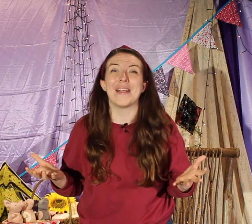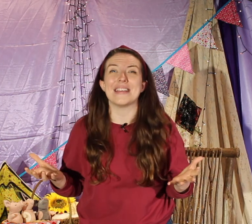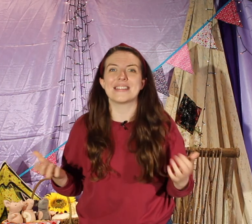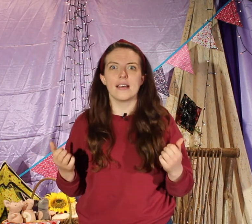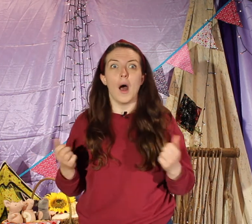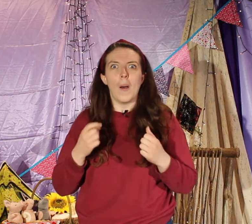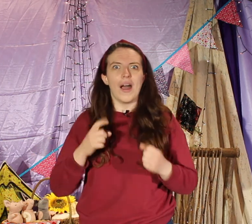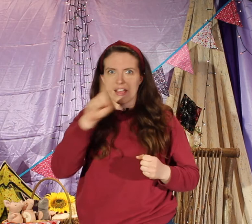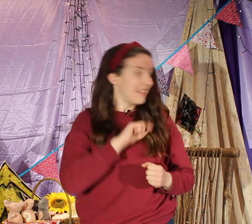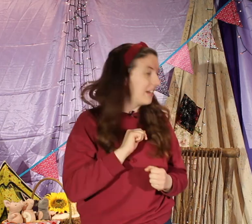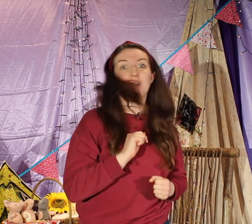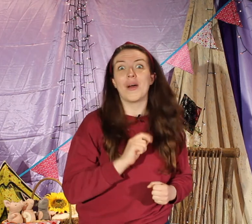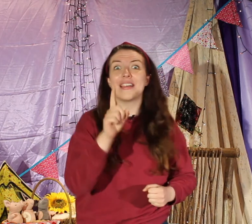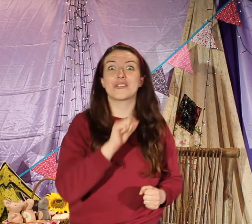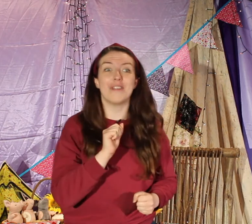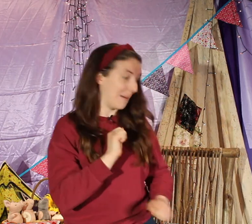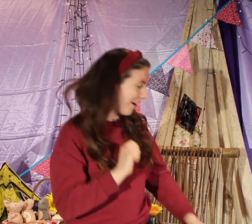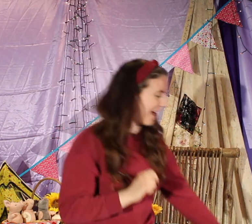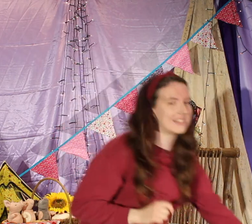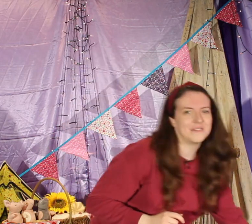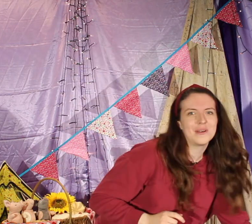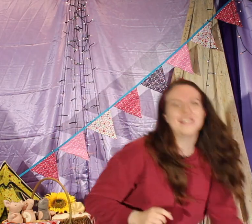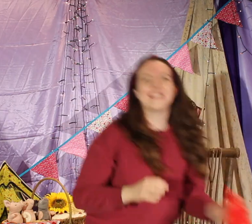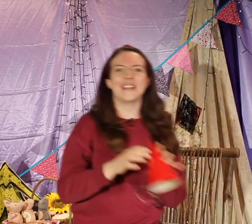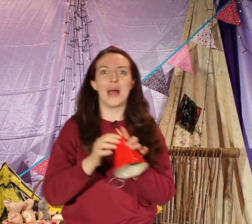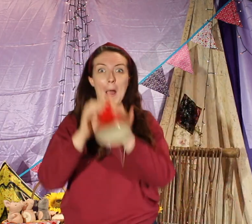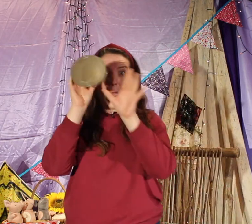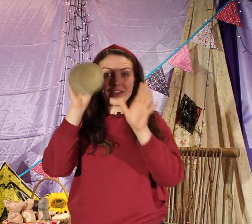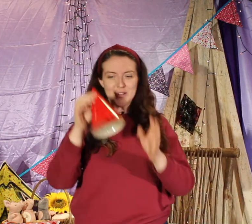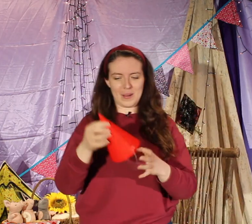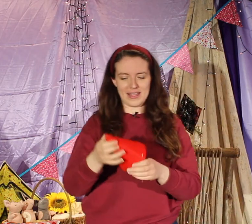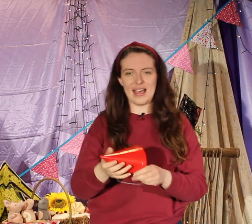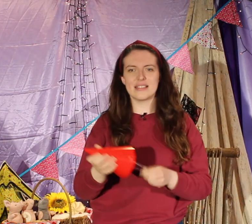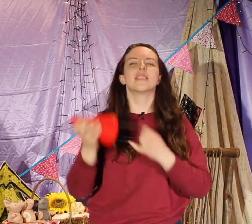parties. Here we go. Let's grab our hats, everyone. You got your party hats?